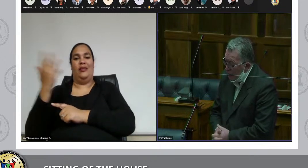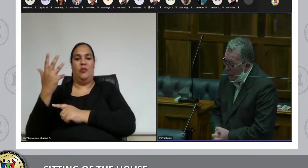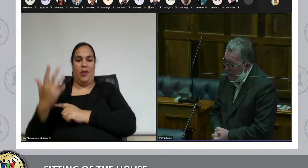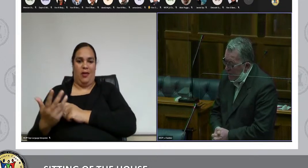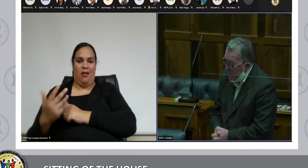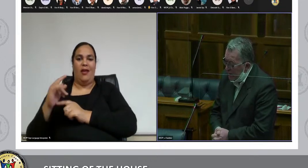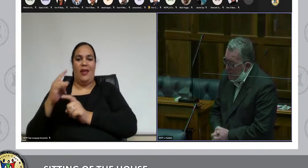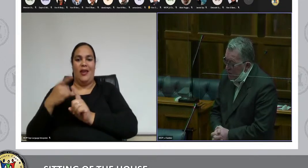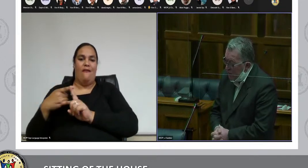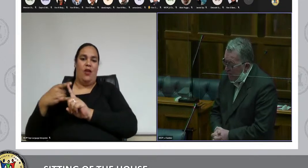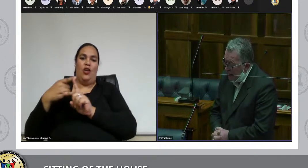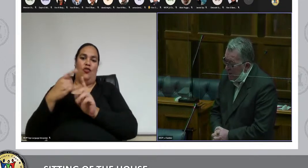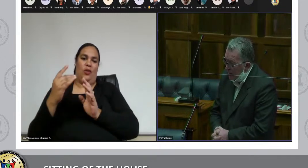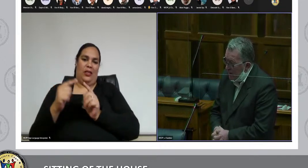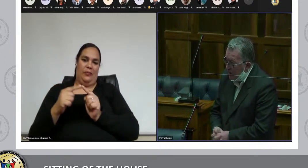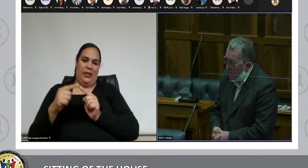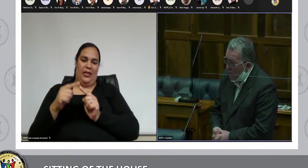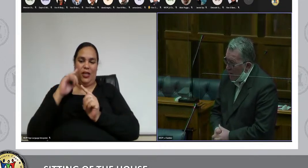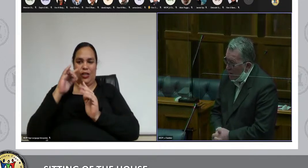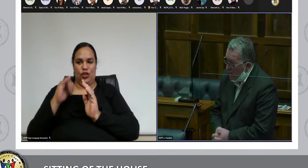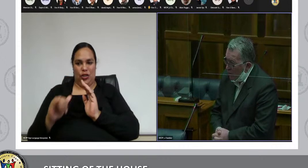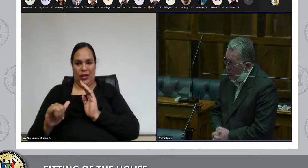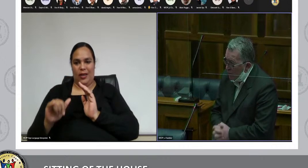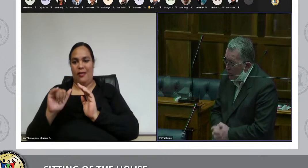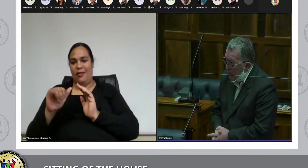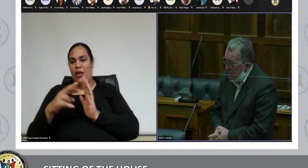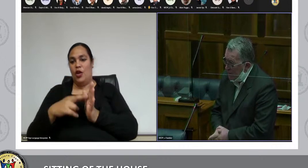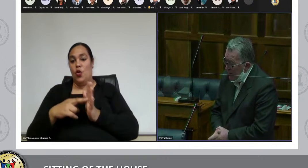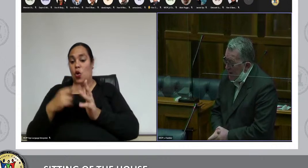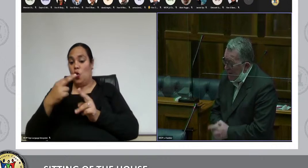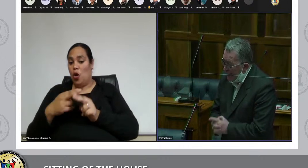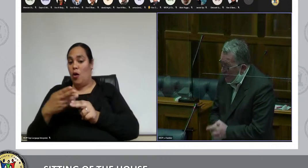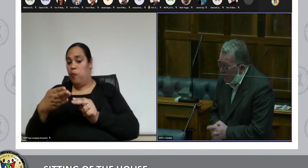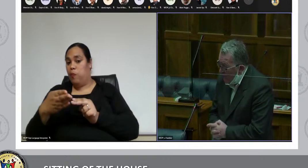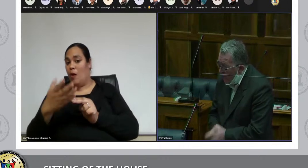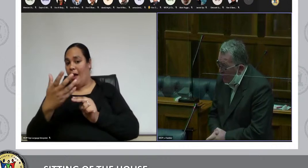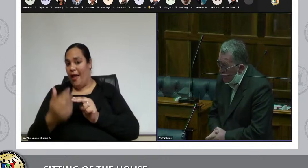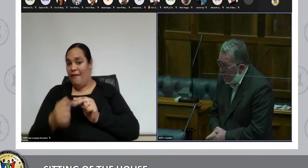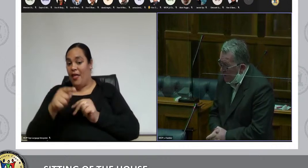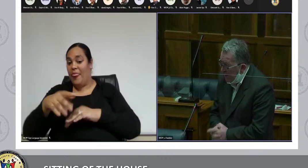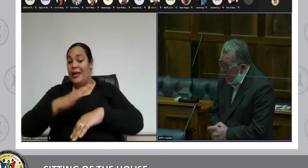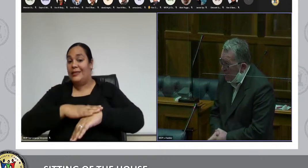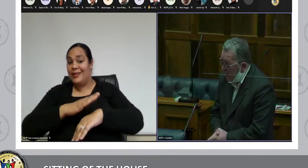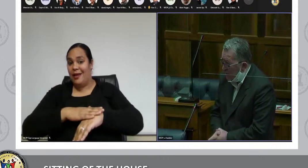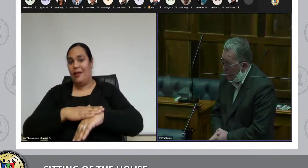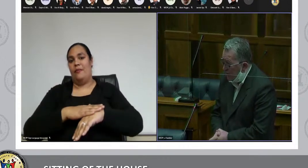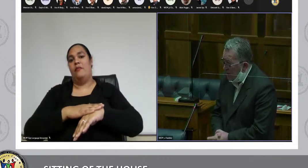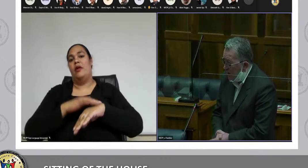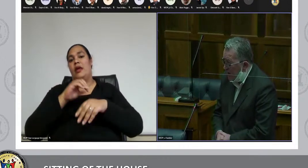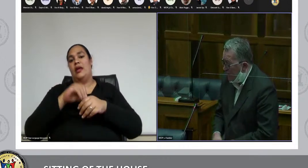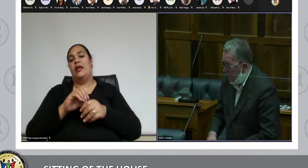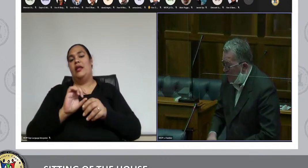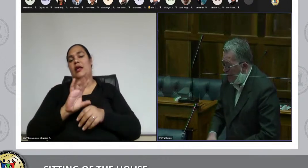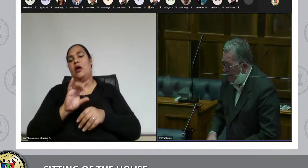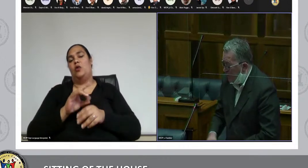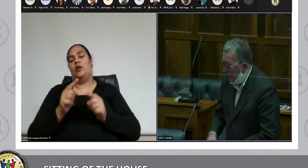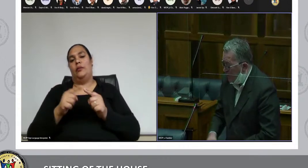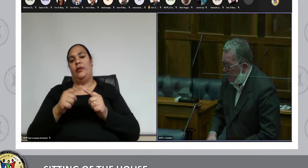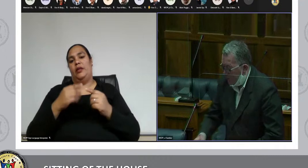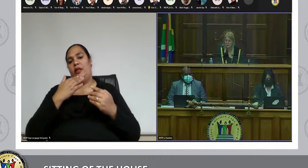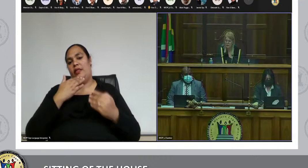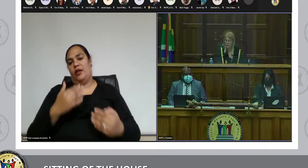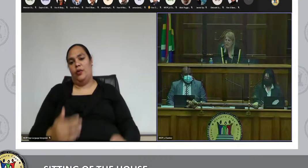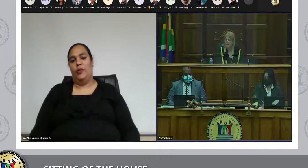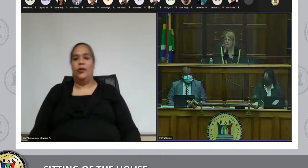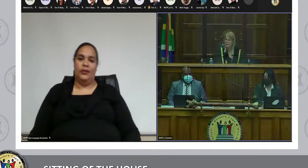a virtual meeting checking that the required quorum was present at that moment in the council meeting. Thank you. Thank